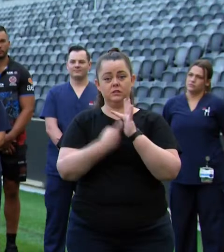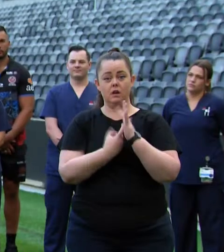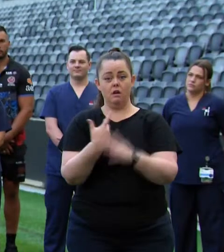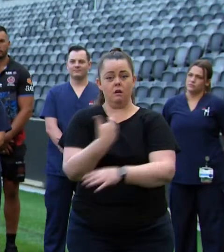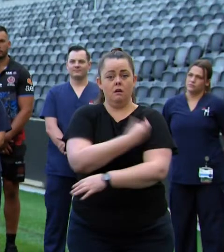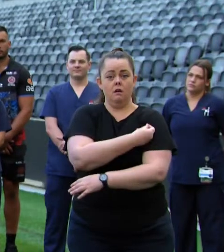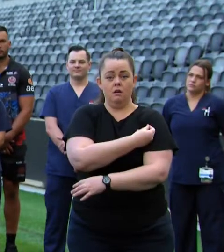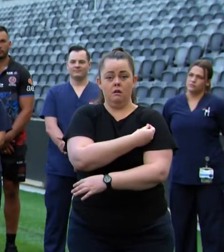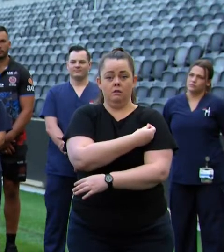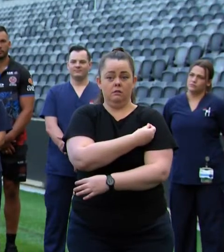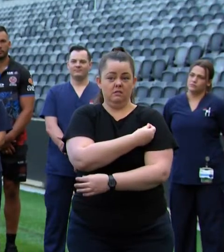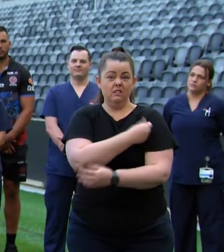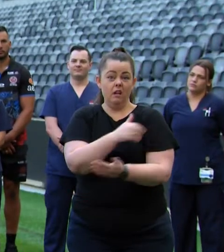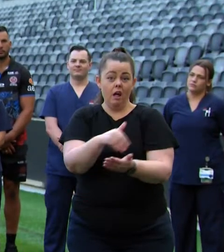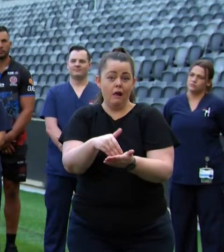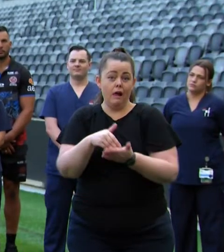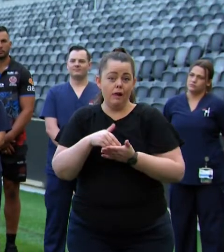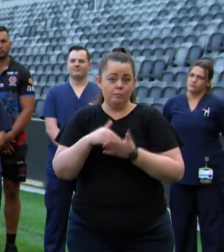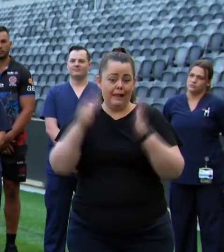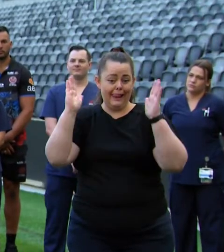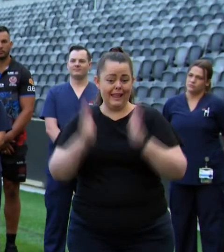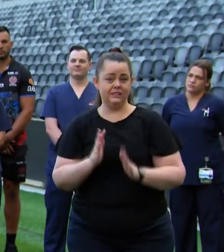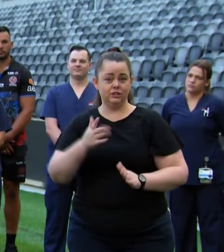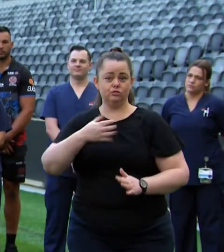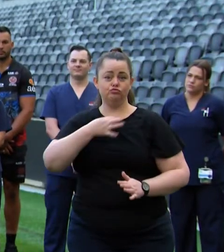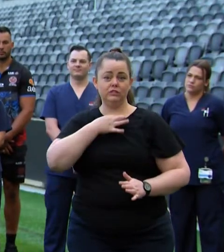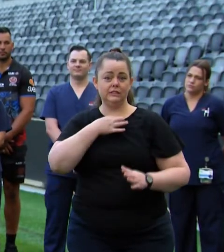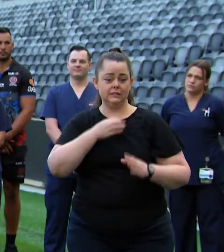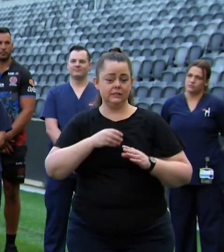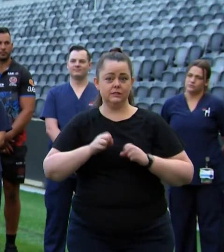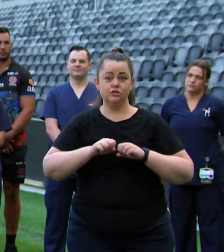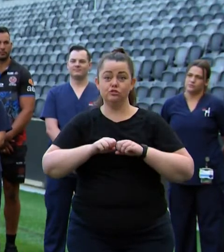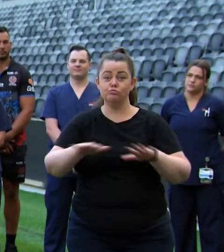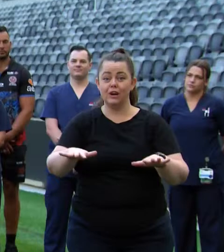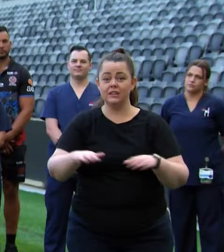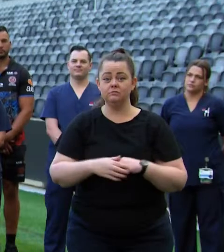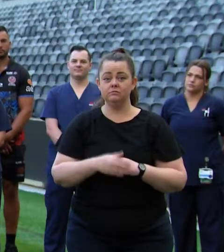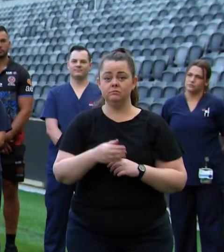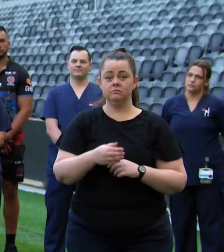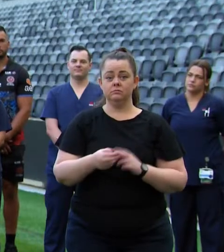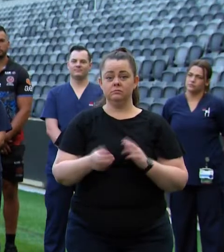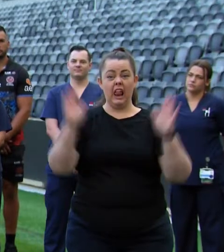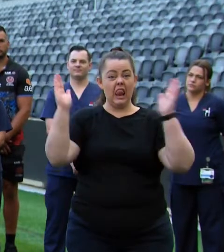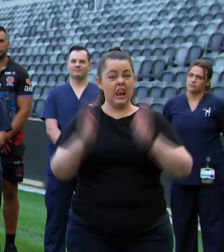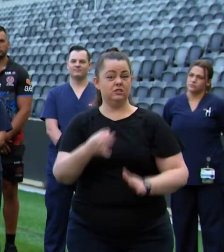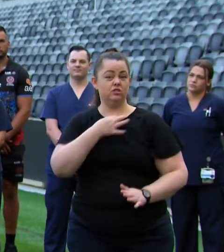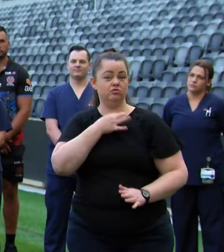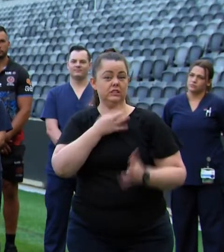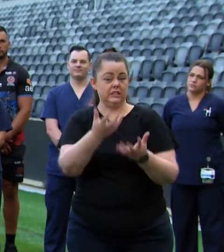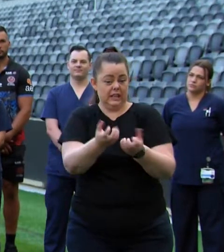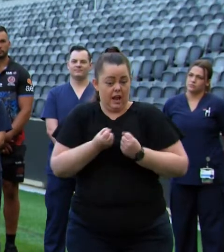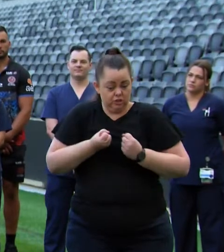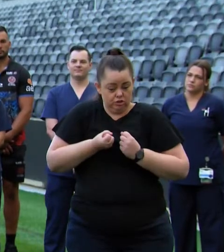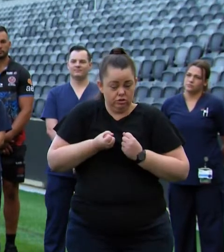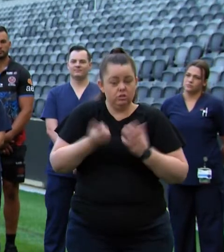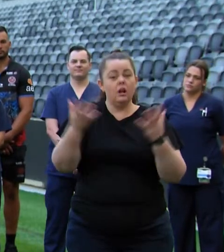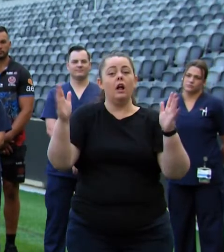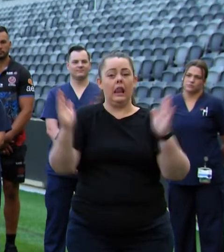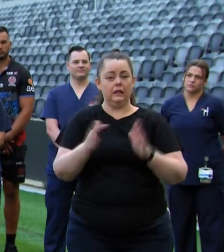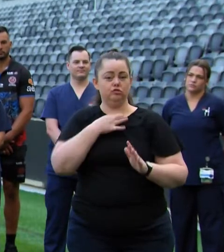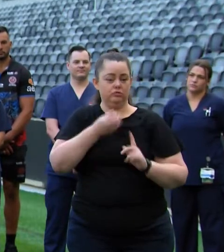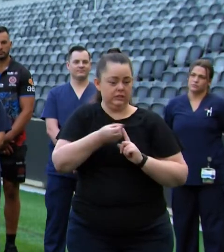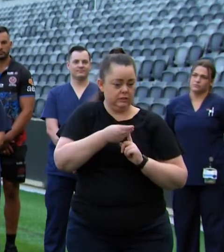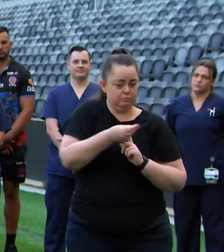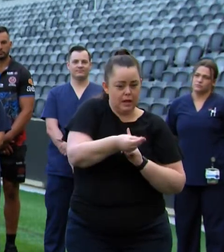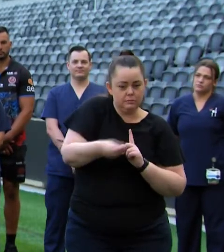you or to others if you do happen to get it. They reduce the severity of the illness, and they reduce the likelihood that you'll end up in intensive care. And of